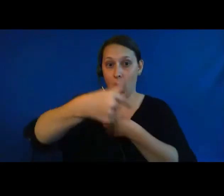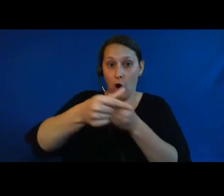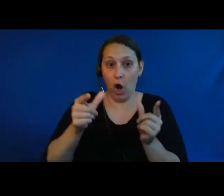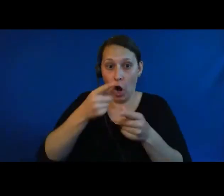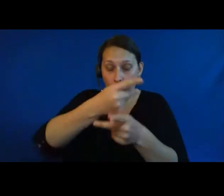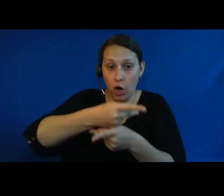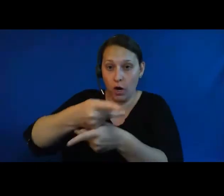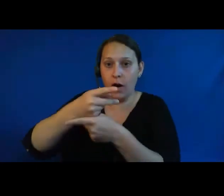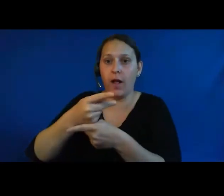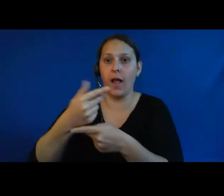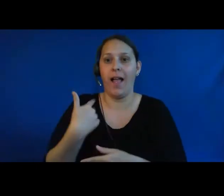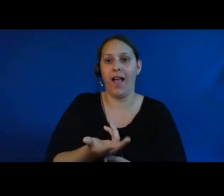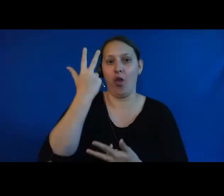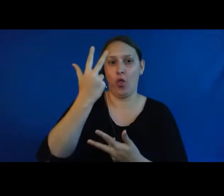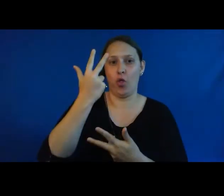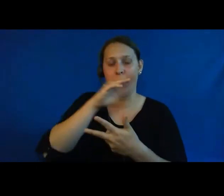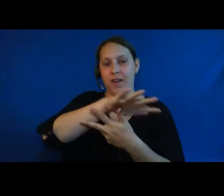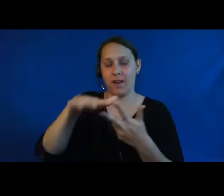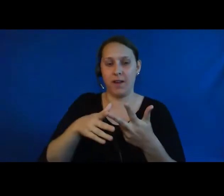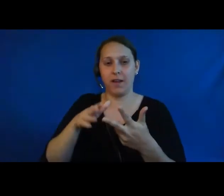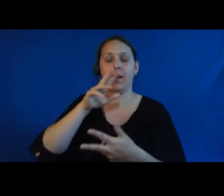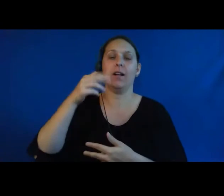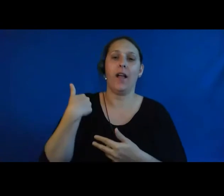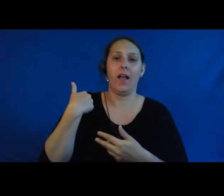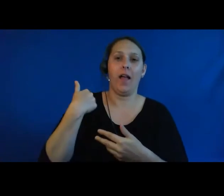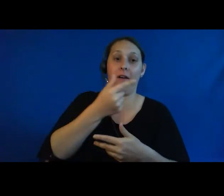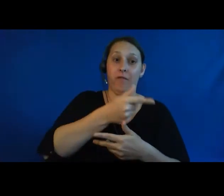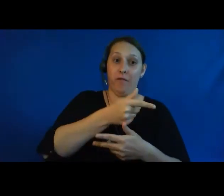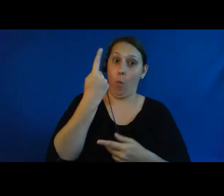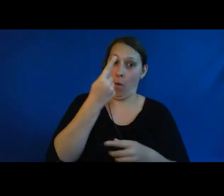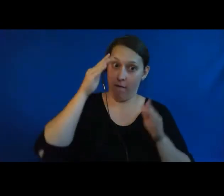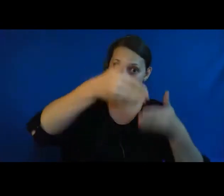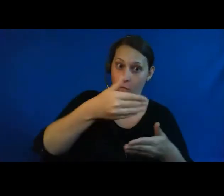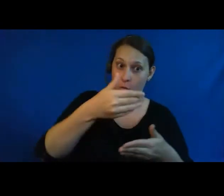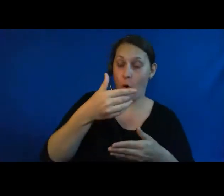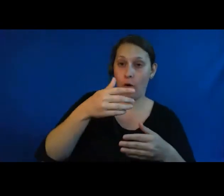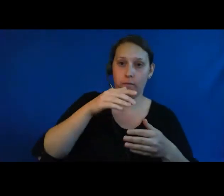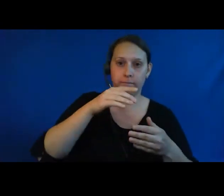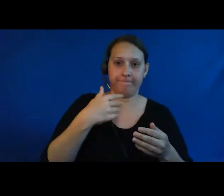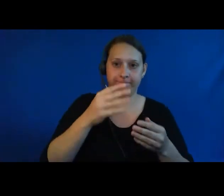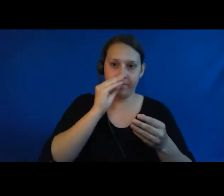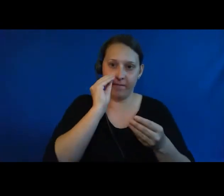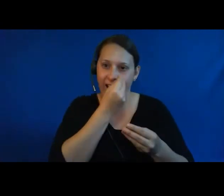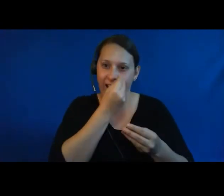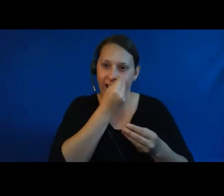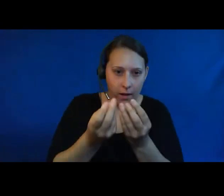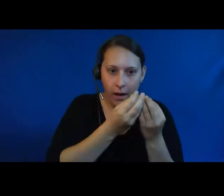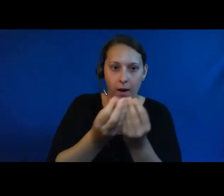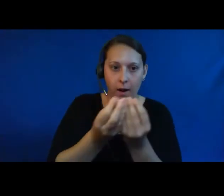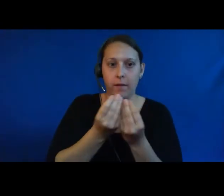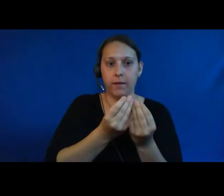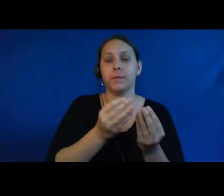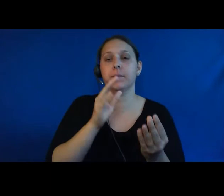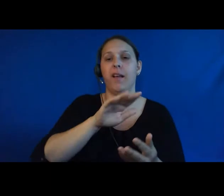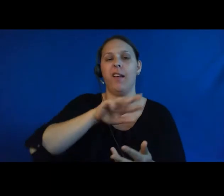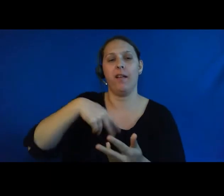the gardens, and then two estate workers. So it's almost 1 acre per gardener, and then